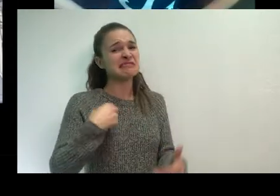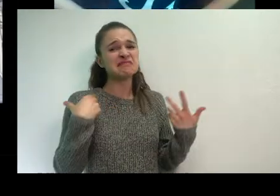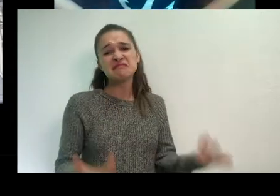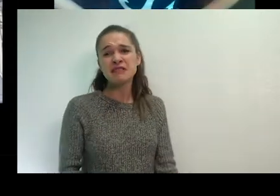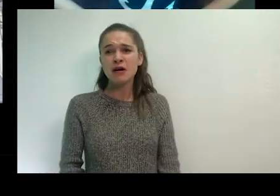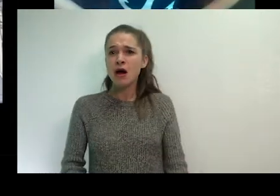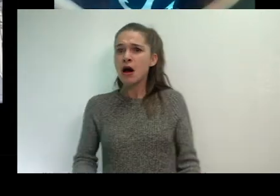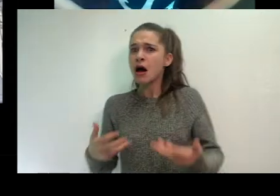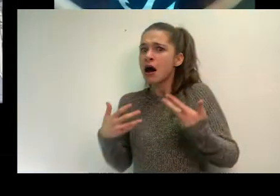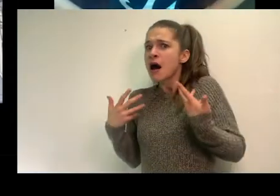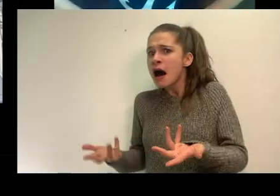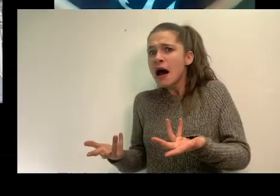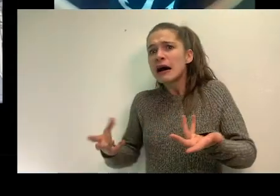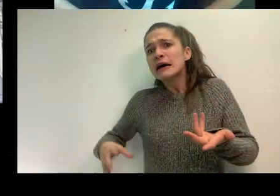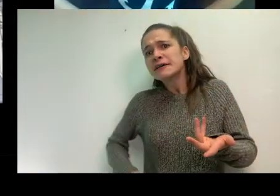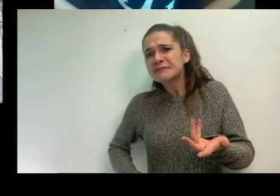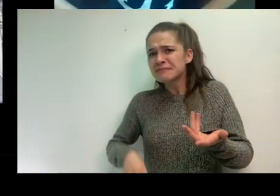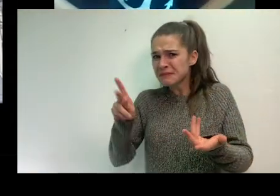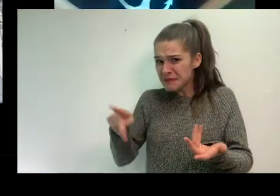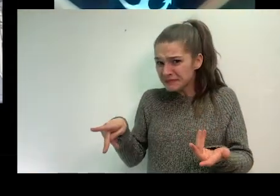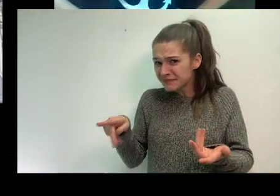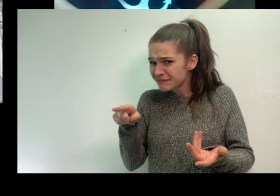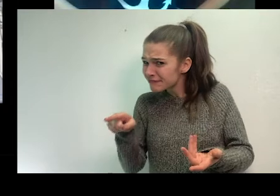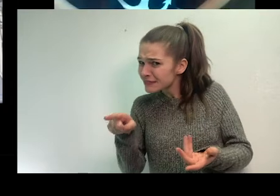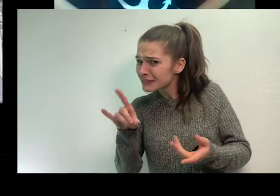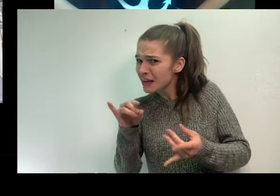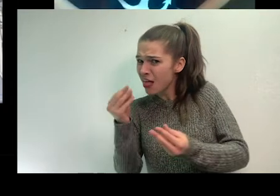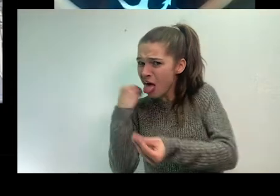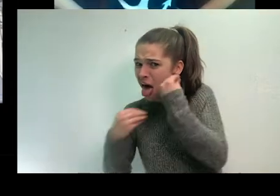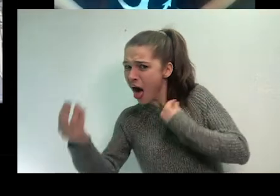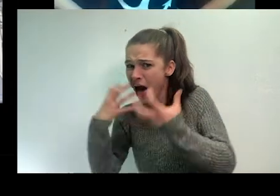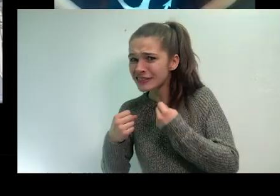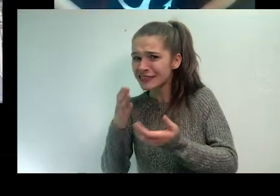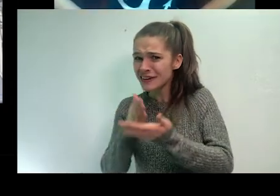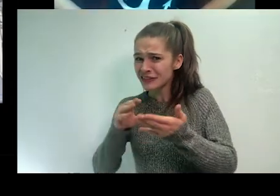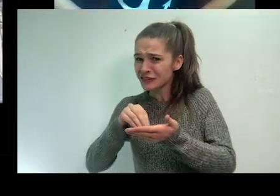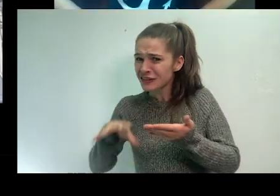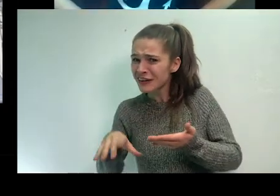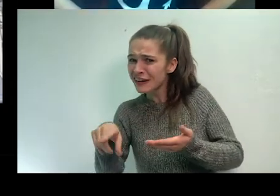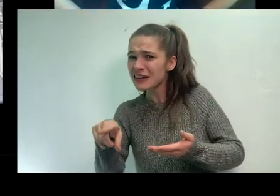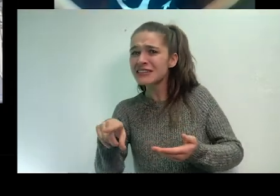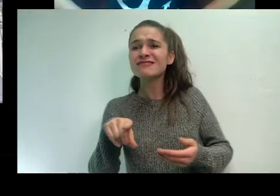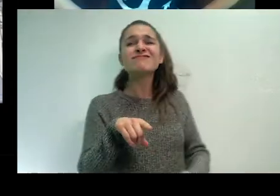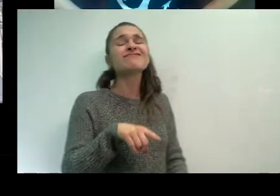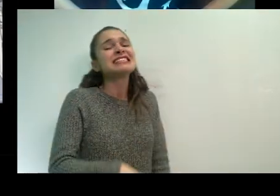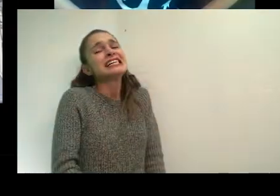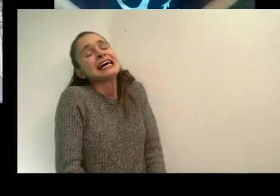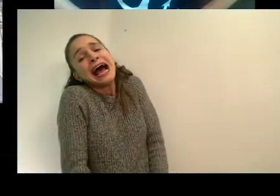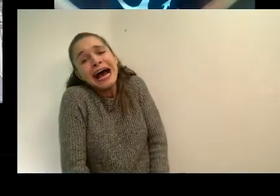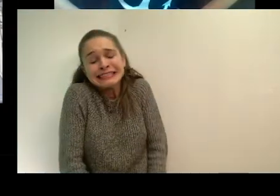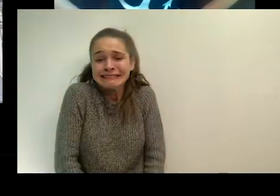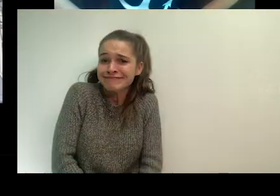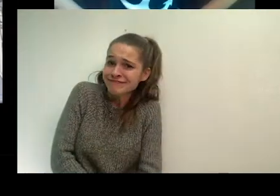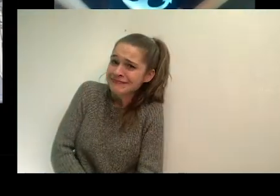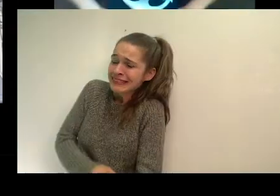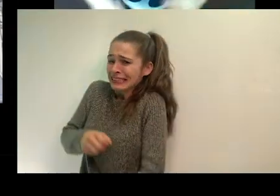Penelope Rex, her father asked, did you eat your classmate? Well, maybe